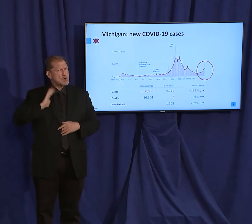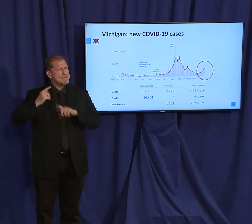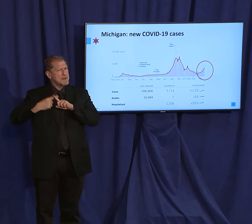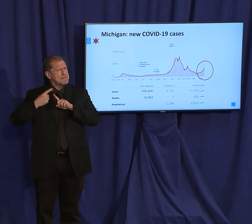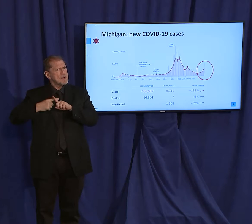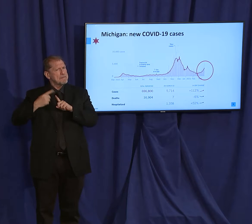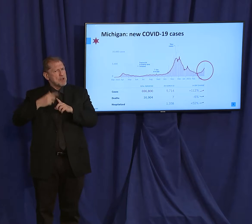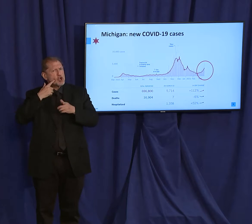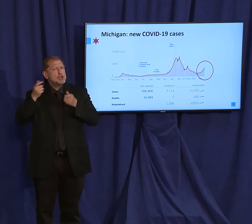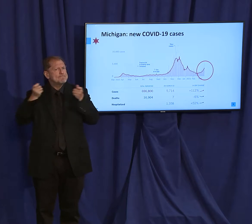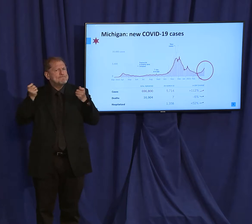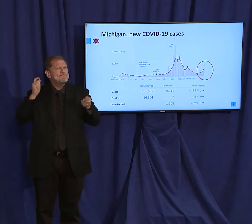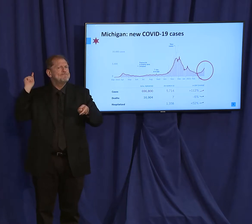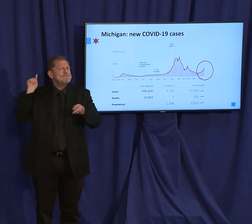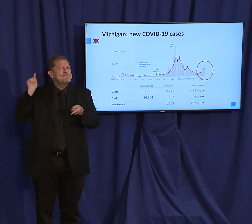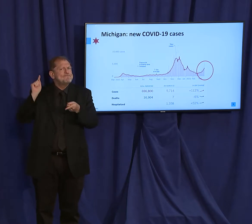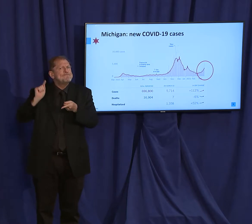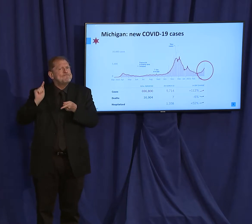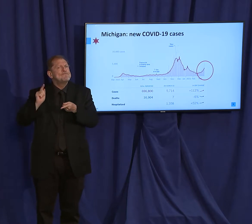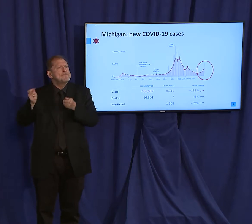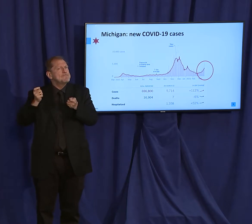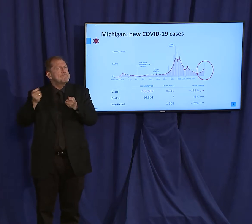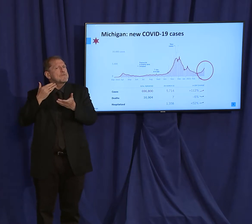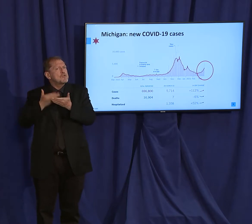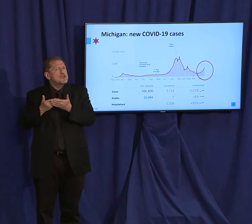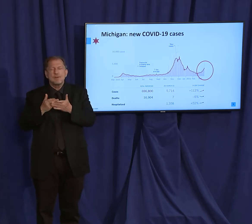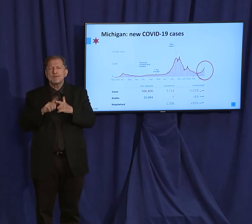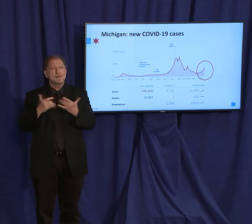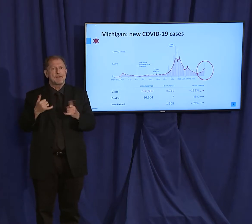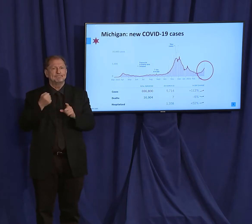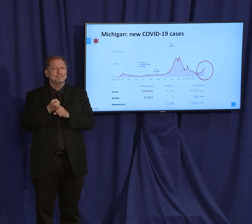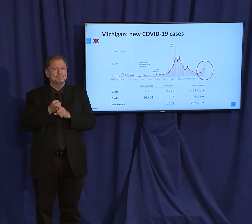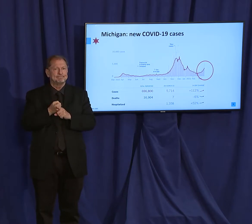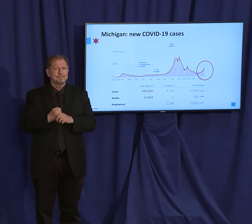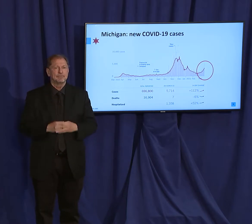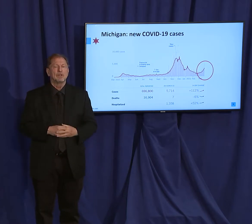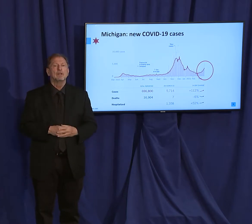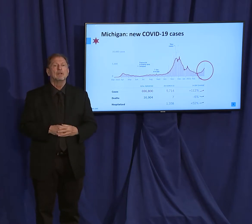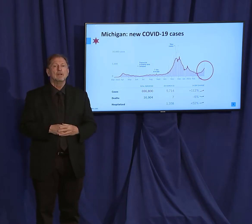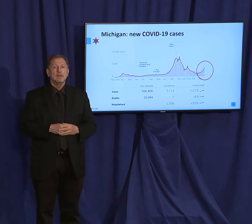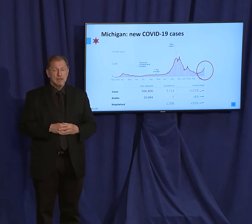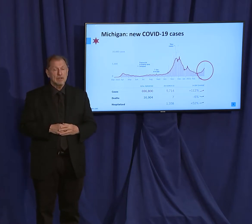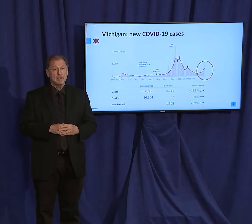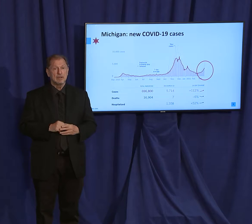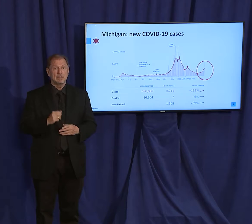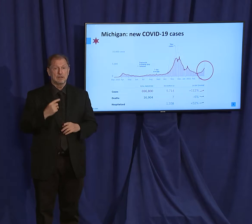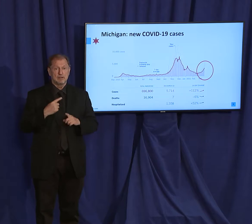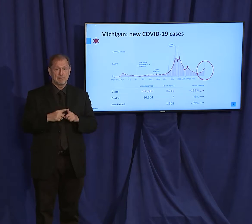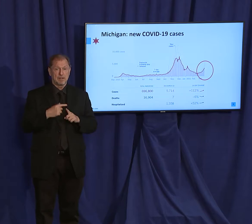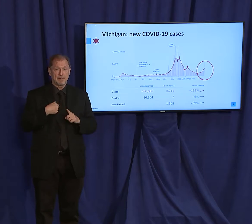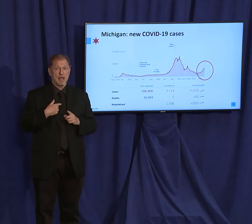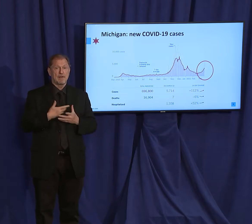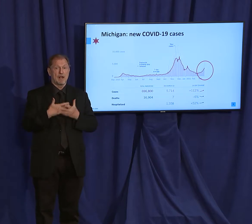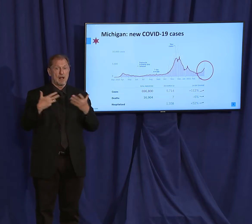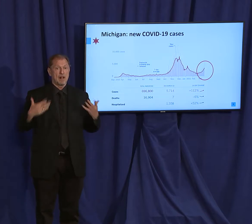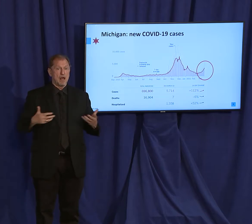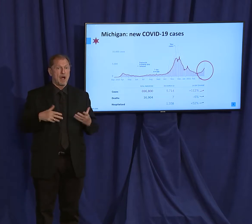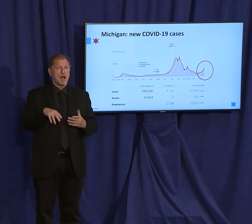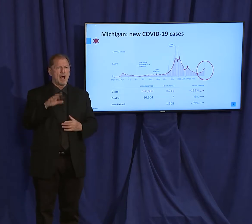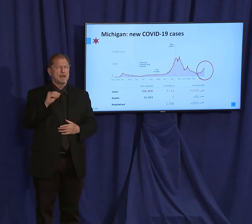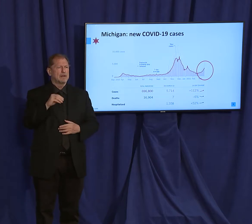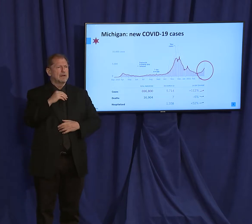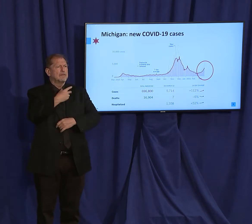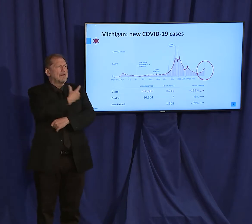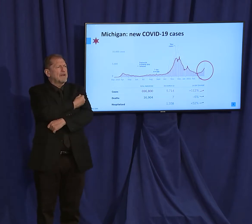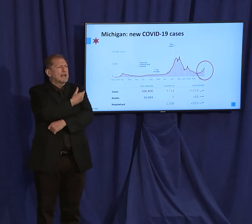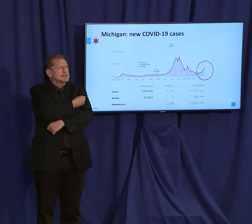control across the whole Midwest. I will also note they have detected quite a lot of cases of that B.1.1.7 variant, the one that